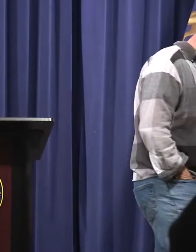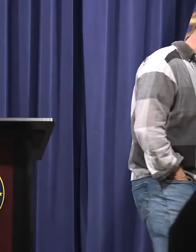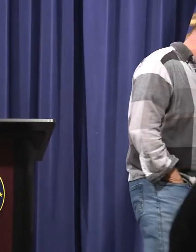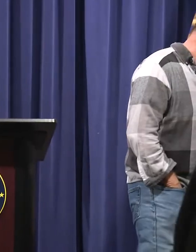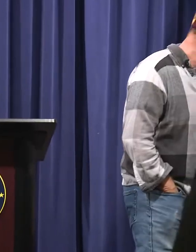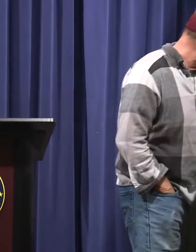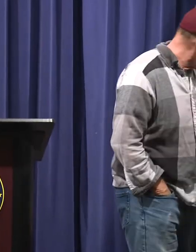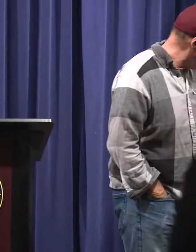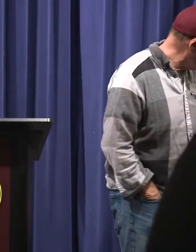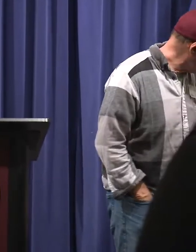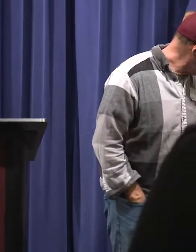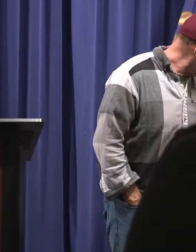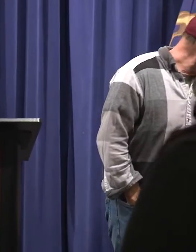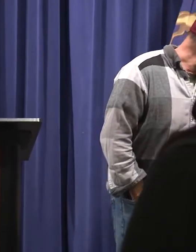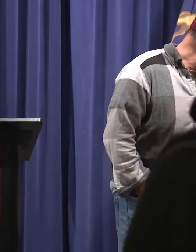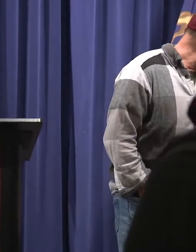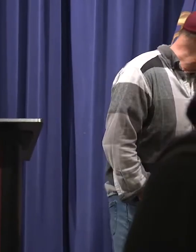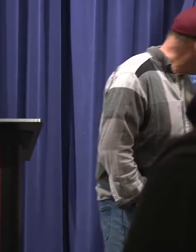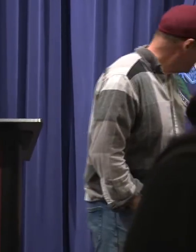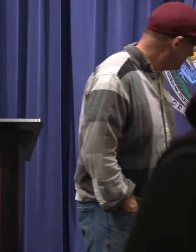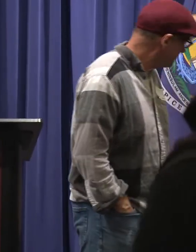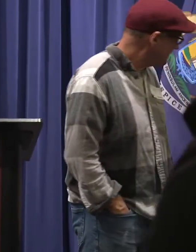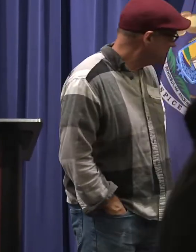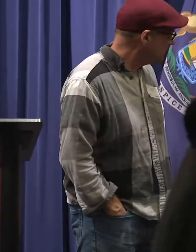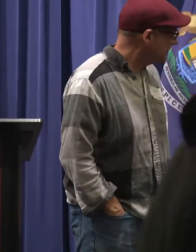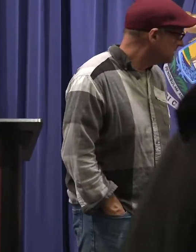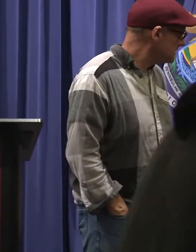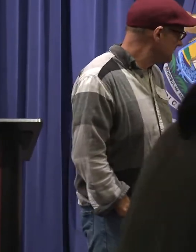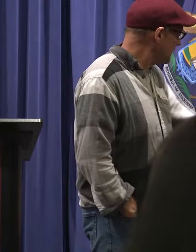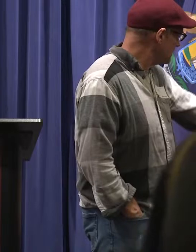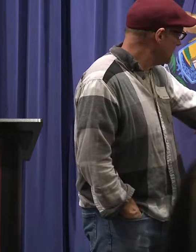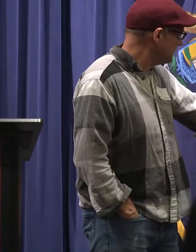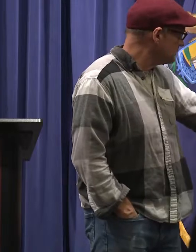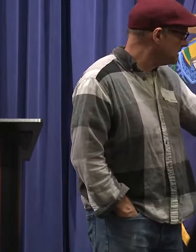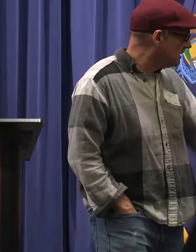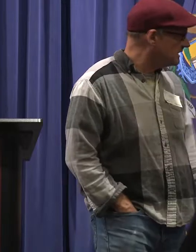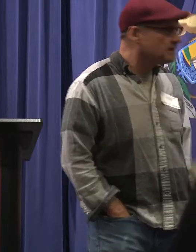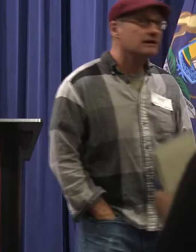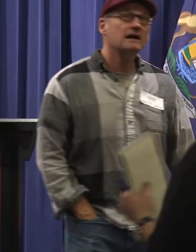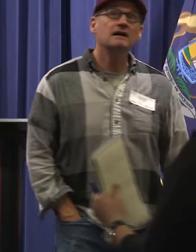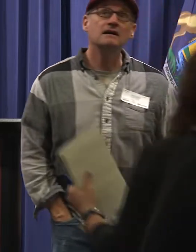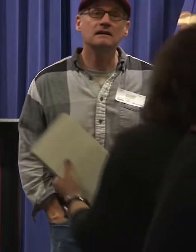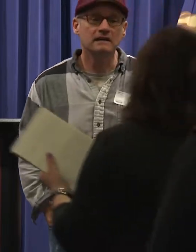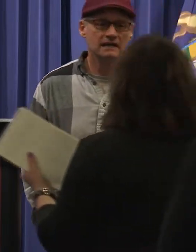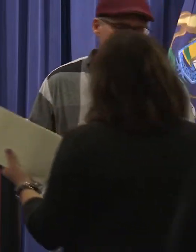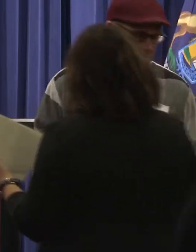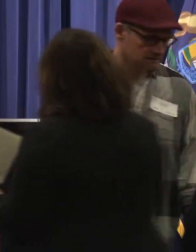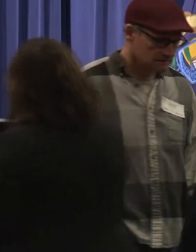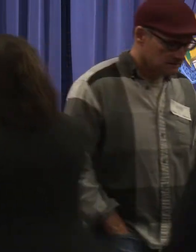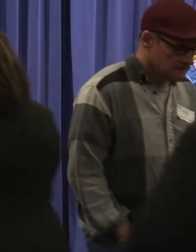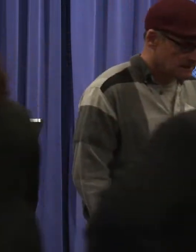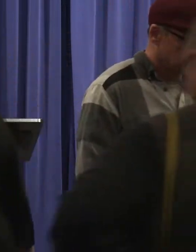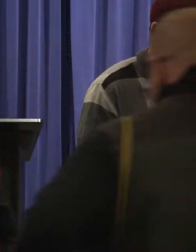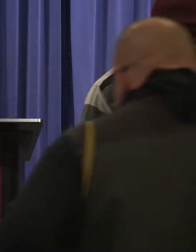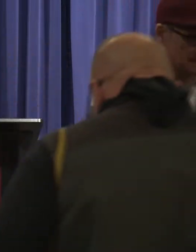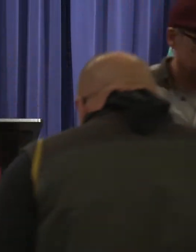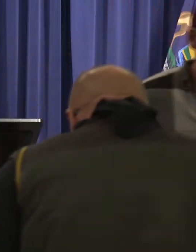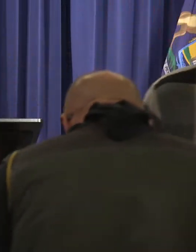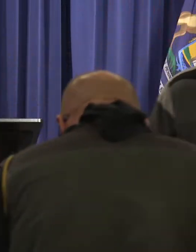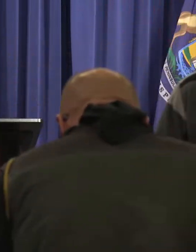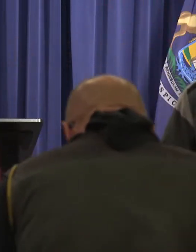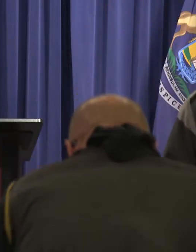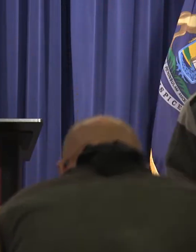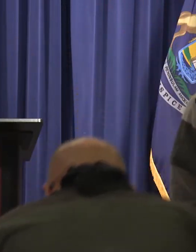And that, none of that is on or open? Yeah, no, I actually, the projector was down, that's what he was doing over there, and took care of it.